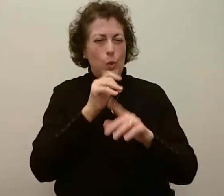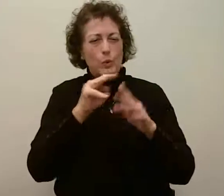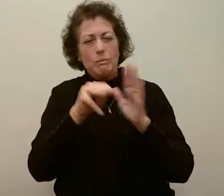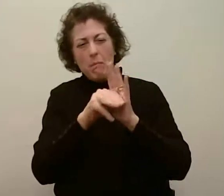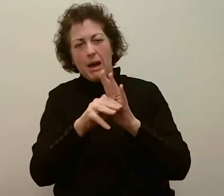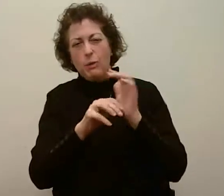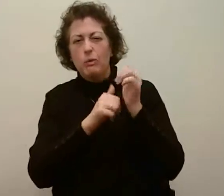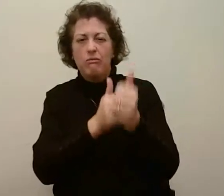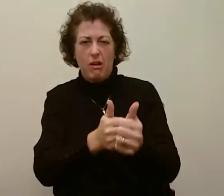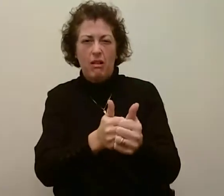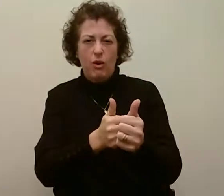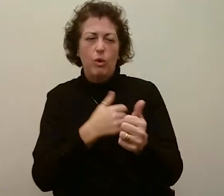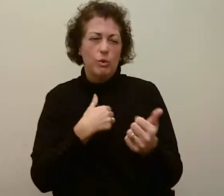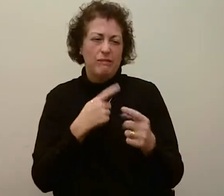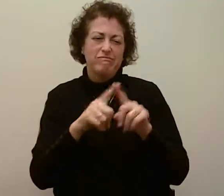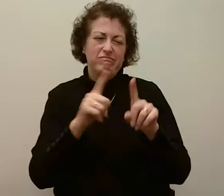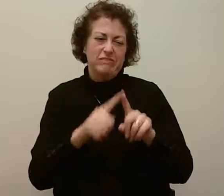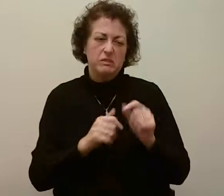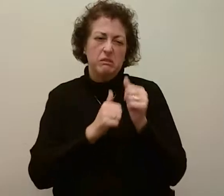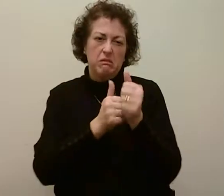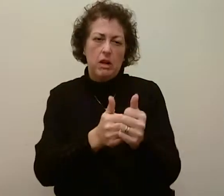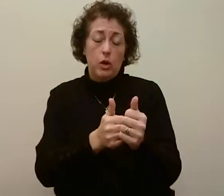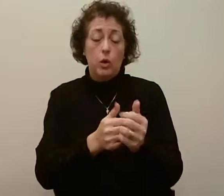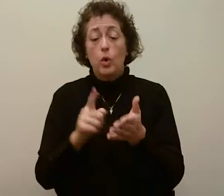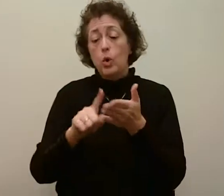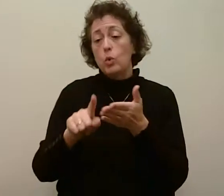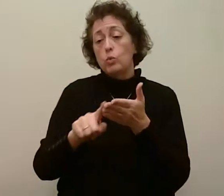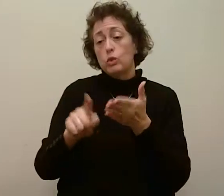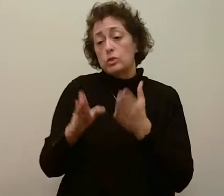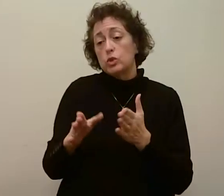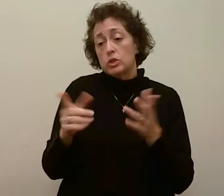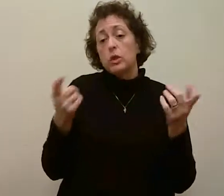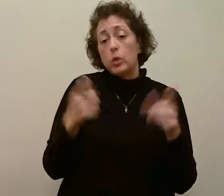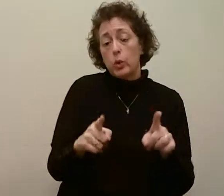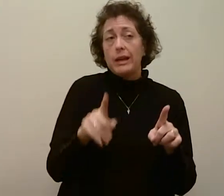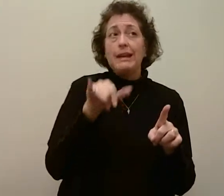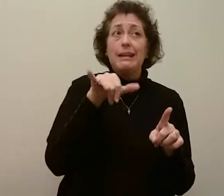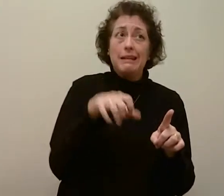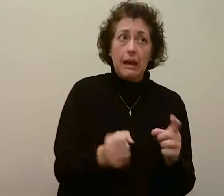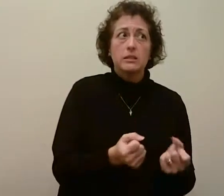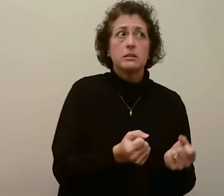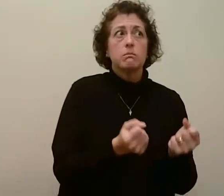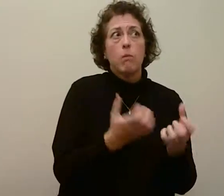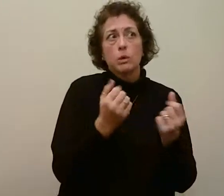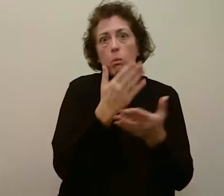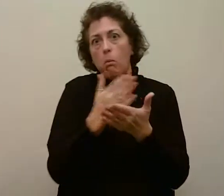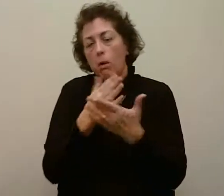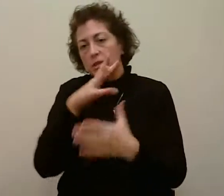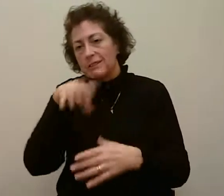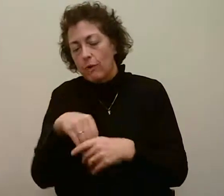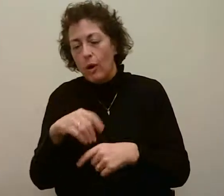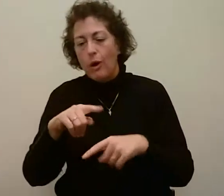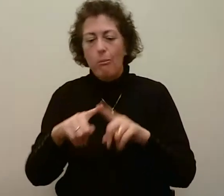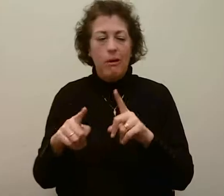So researchers do agree it is a multi-stage process, but they cannot agree on how they name the aspects